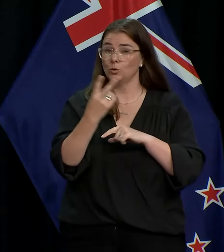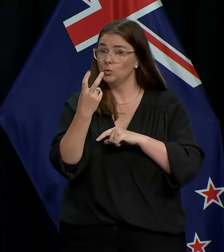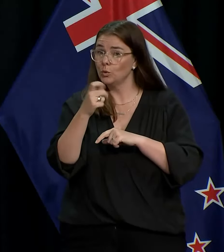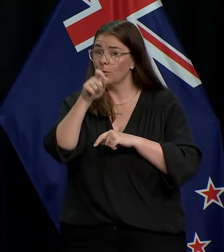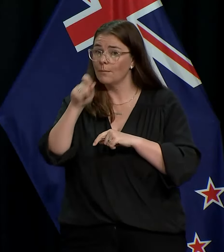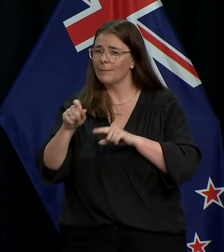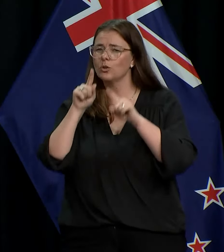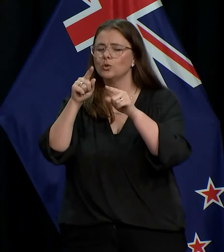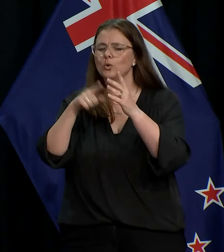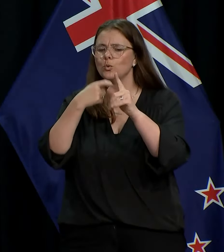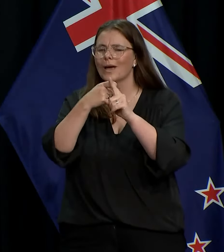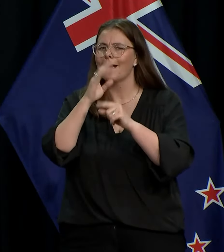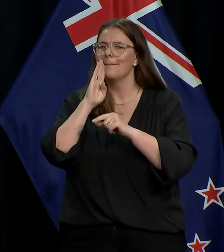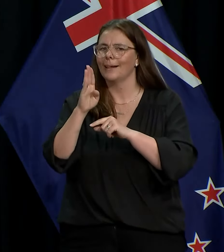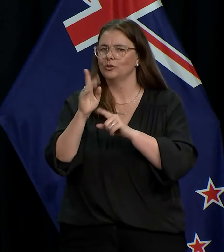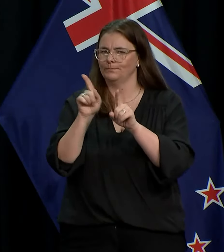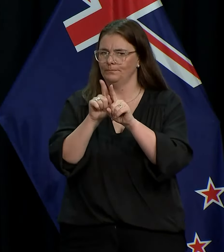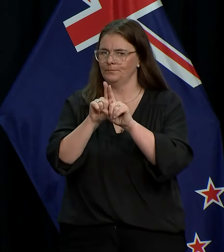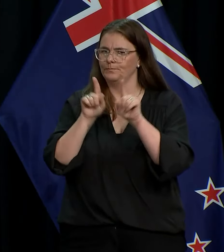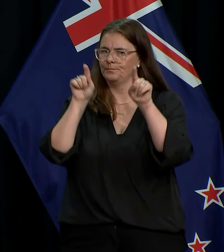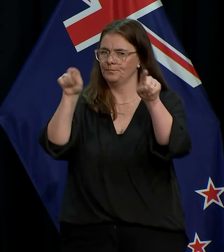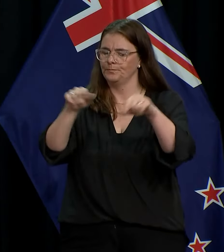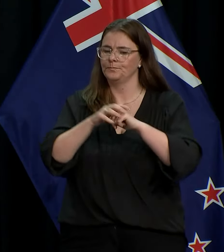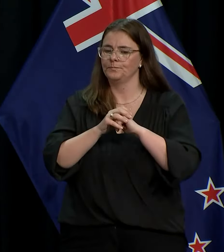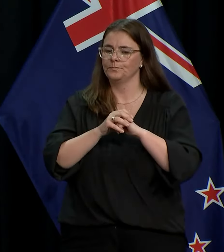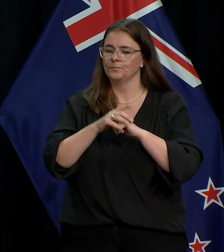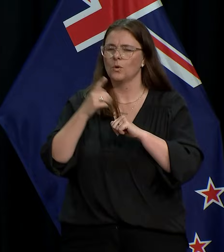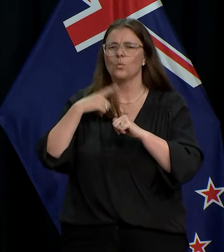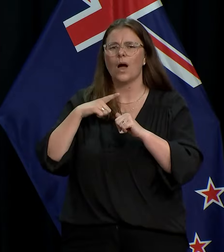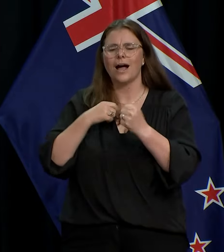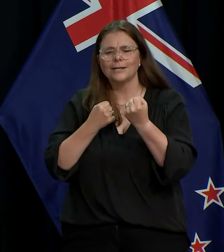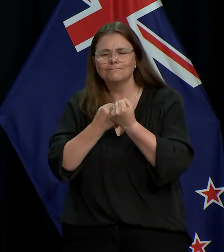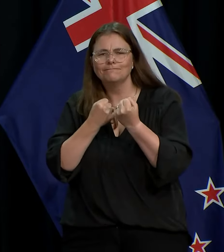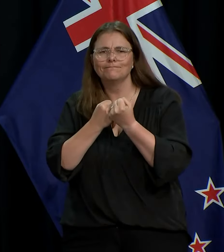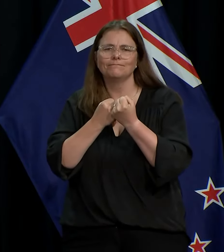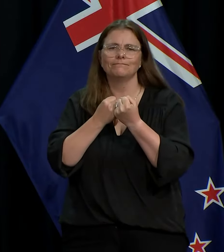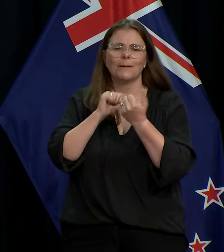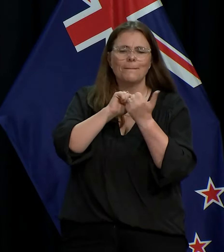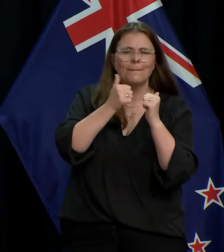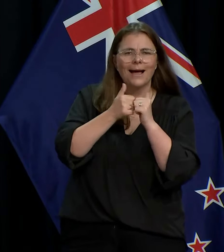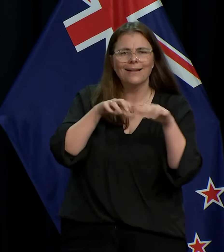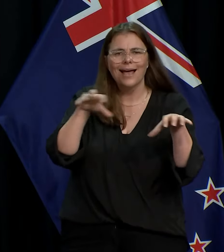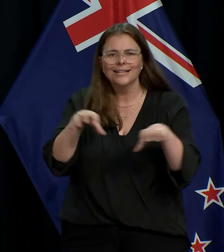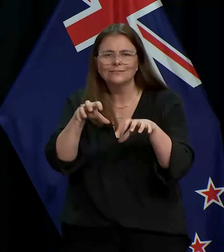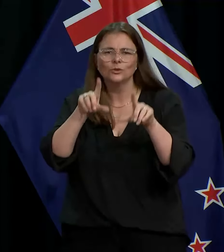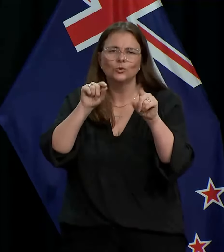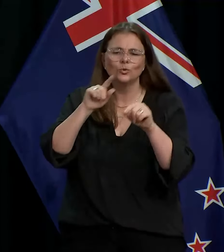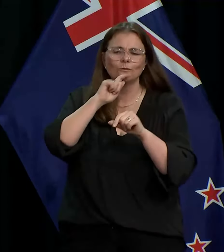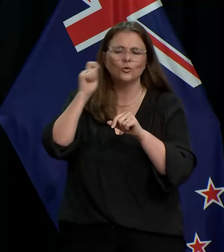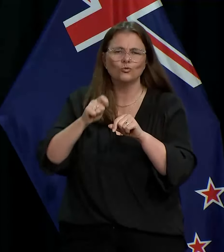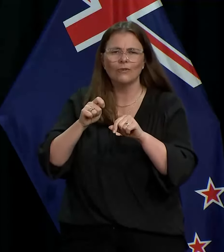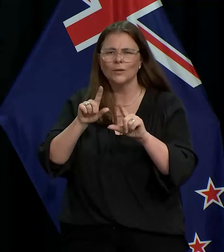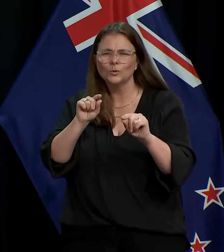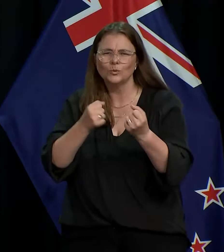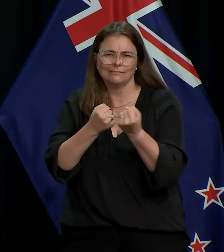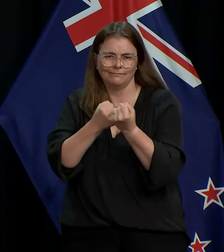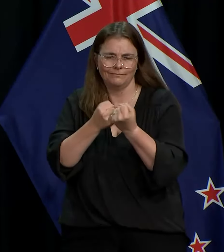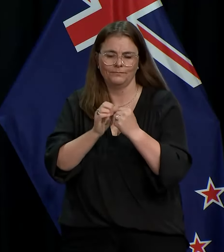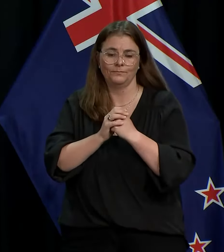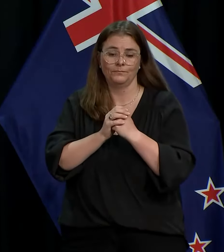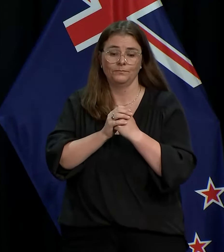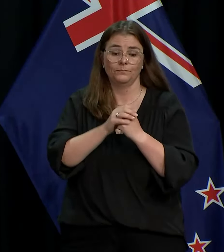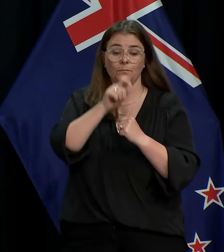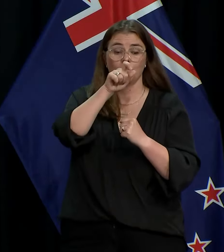deploy to the UK and Belgium to enhance our engagement with and understanding of partner activities related to Ukraine. One will work